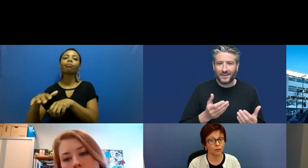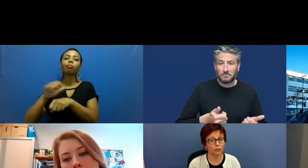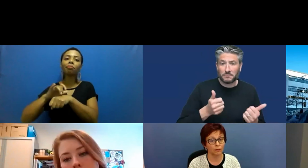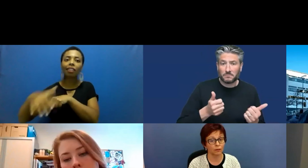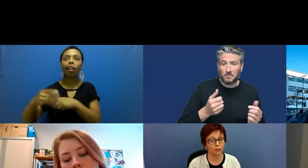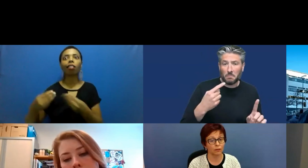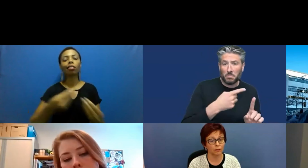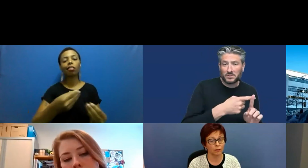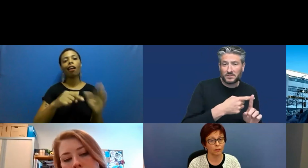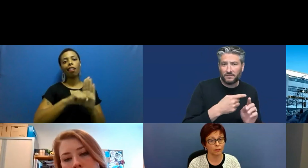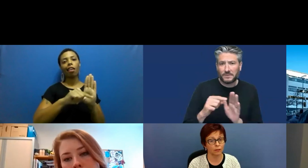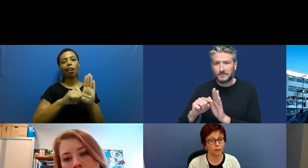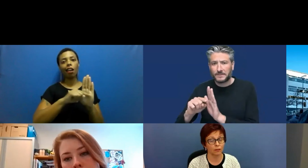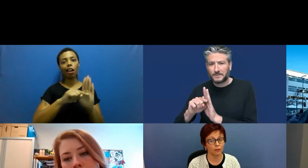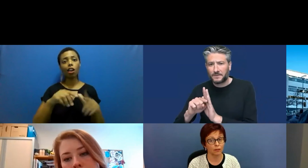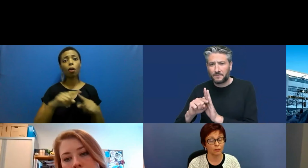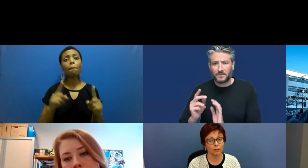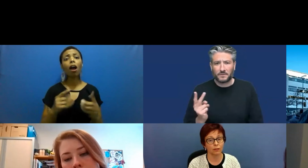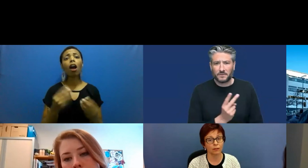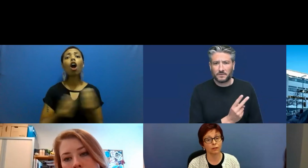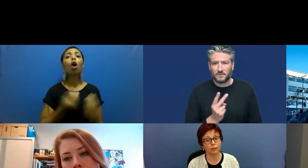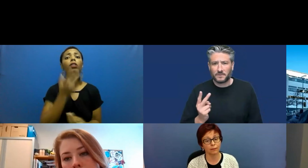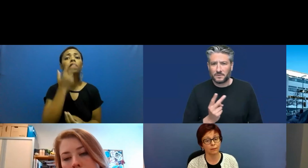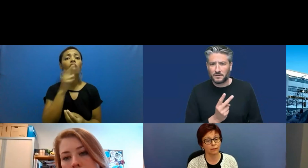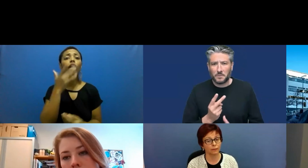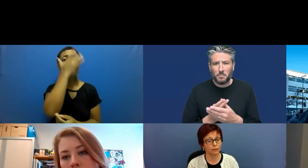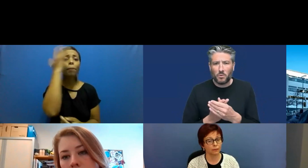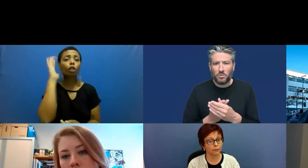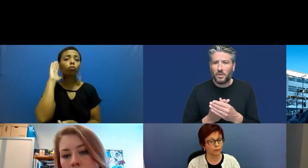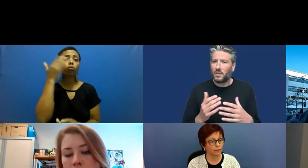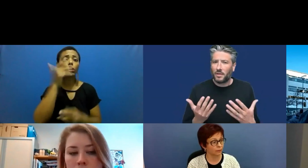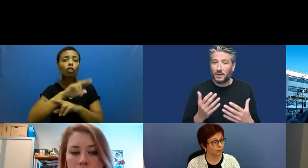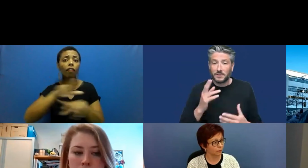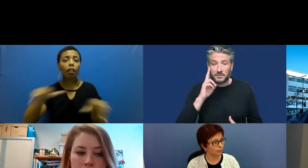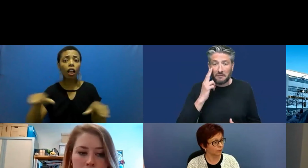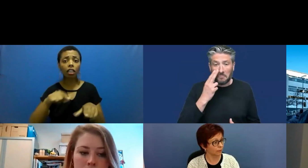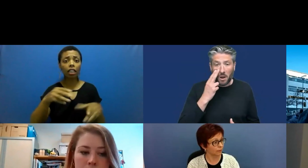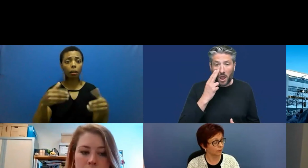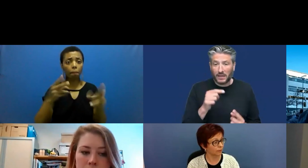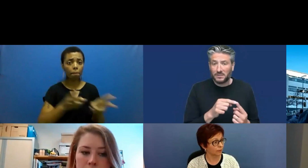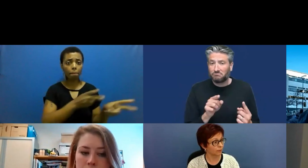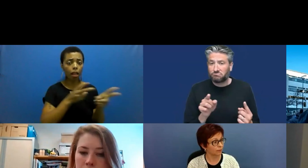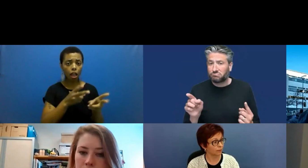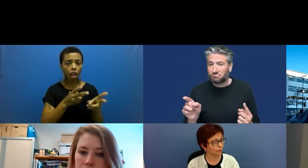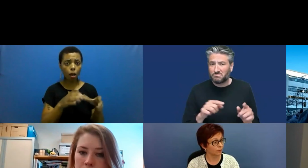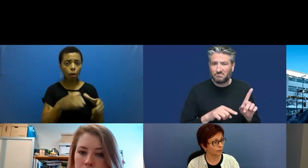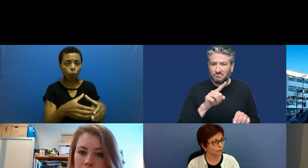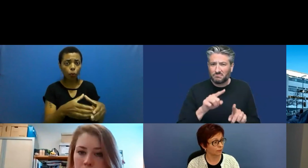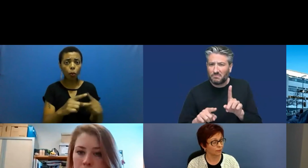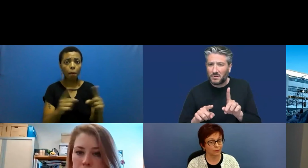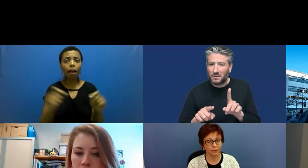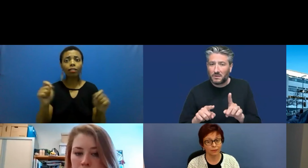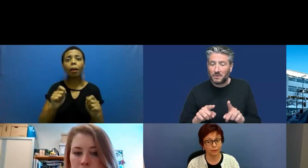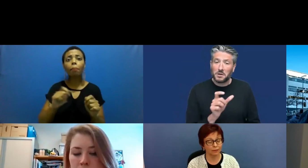Are these different people in the spectrum of people with deafblindness who can take opportunities, and those that become more